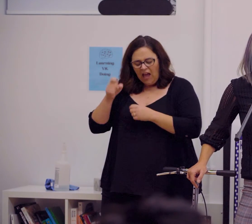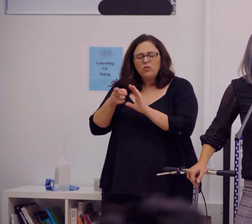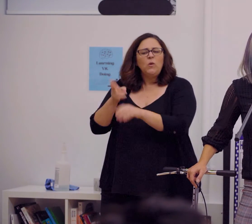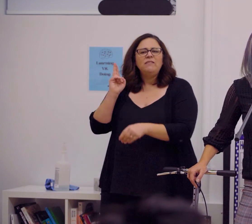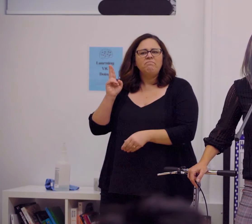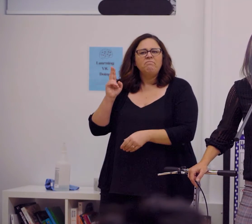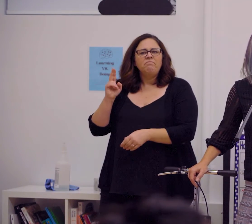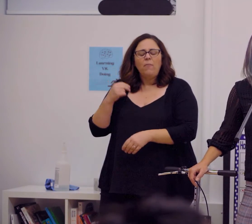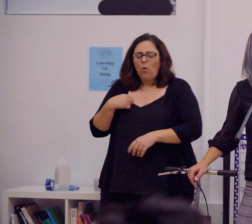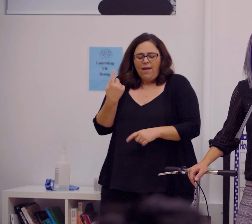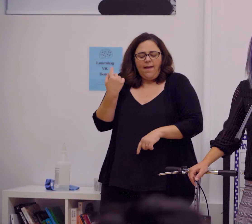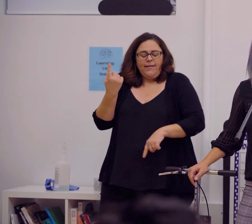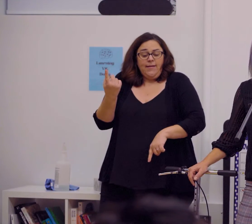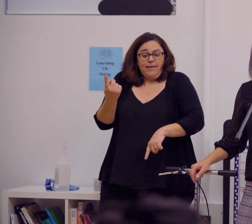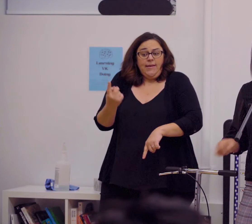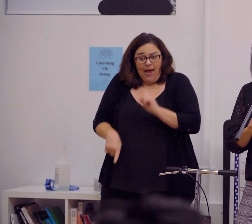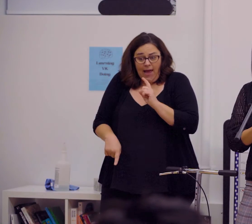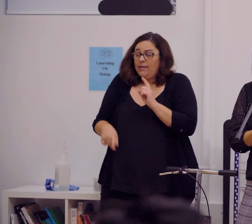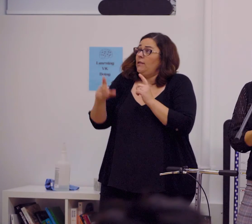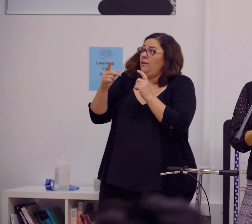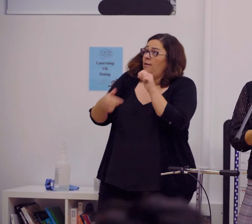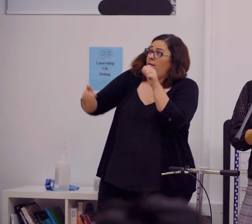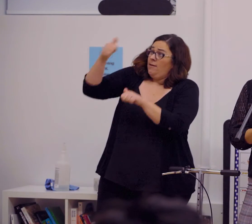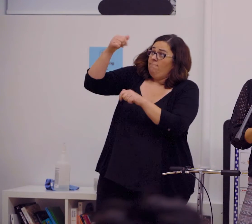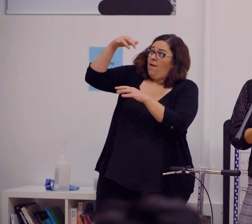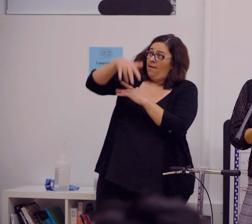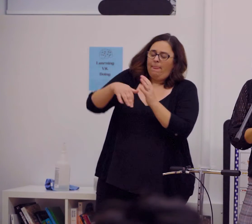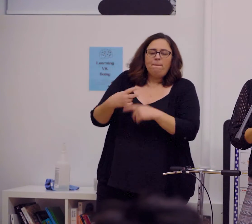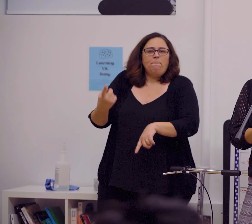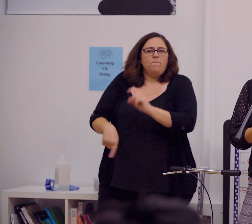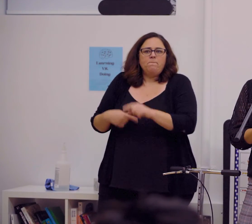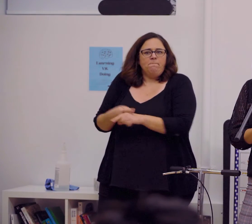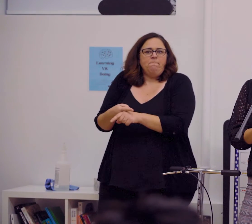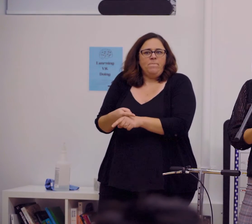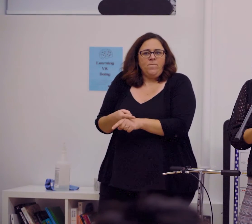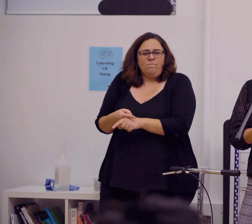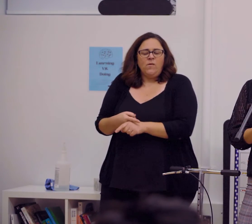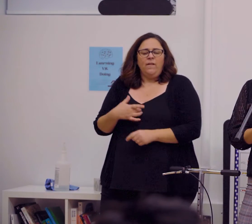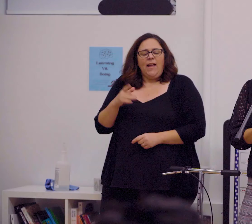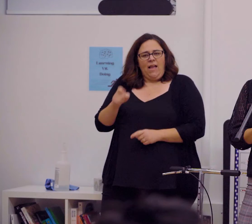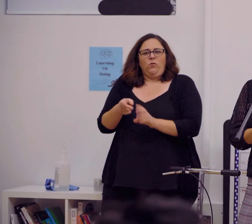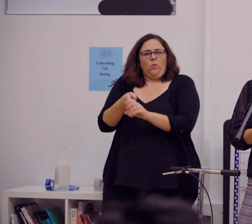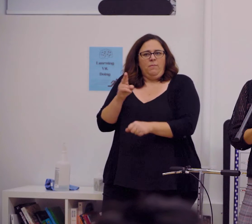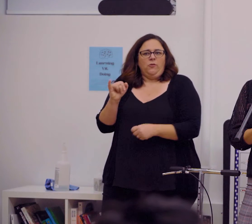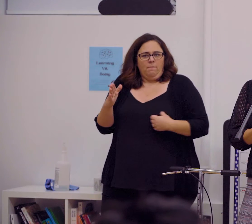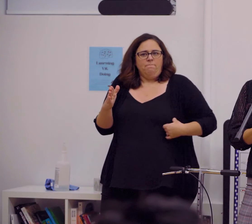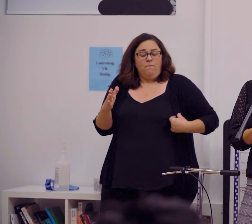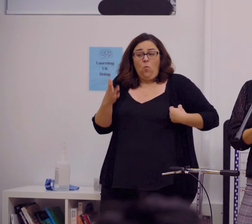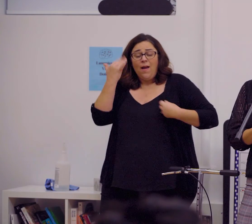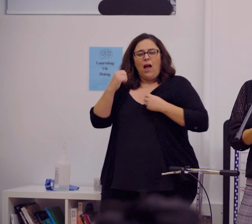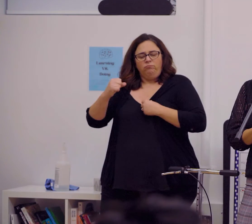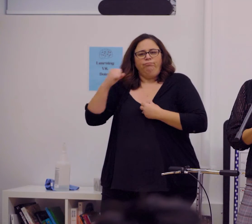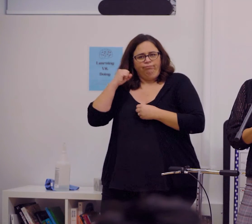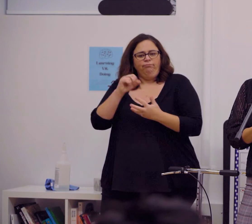job because I cannot do what he's asking me. So I didn't want to do any damage to the